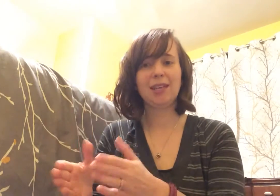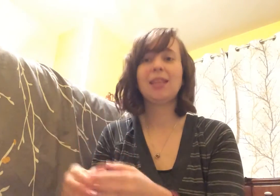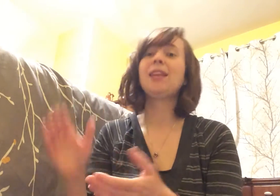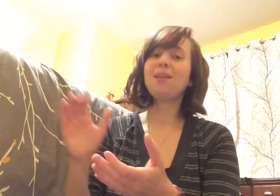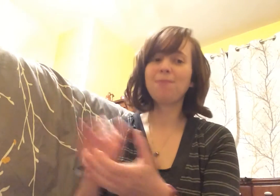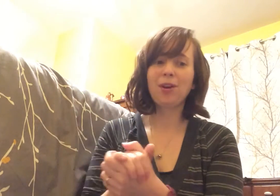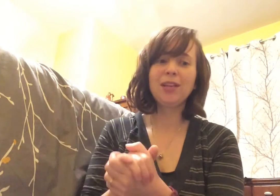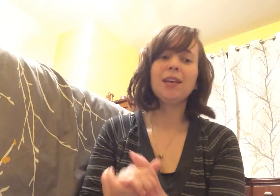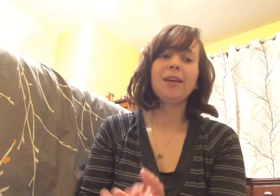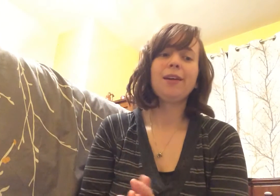and then you get married.